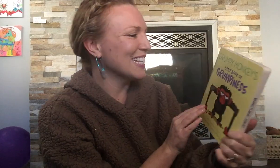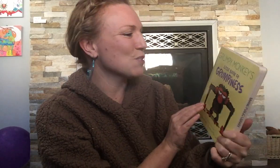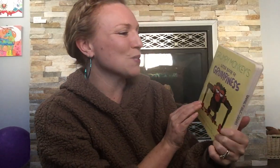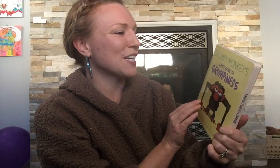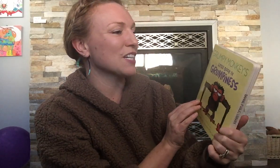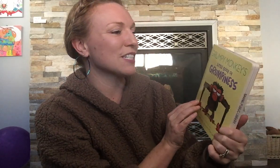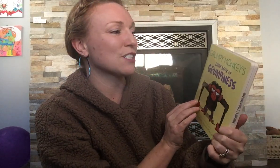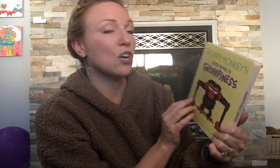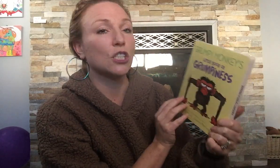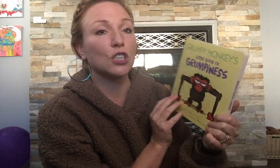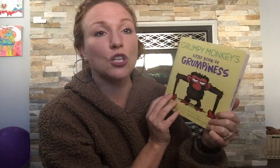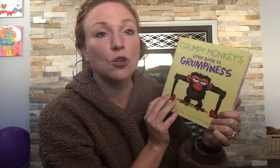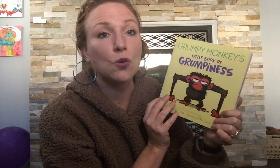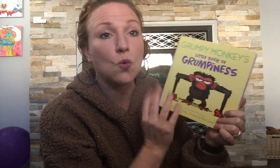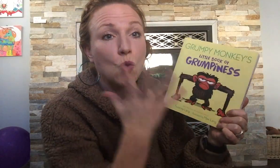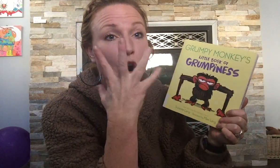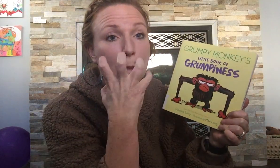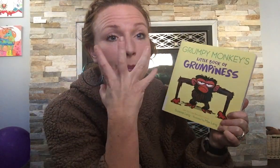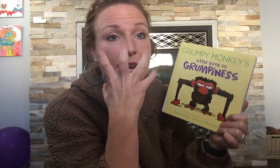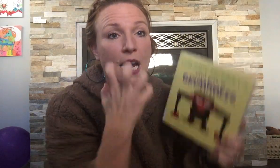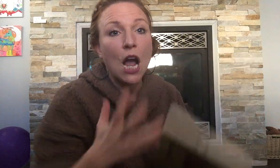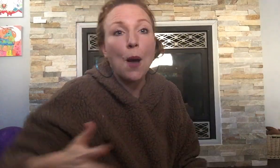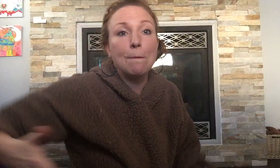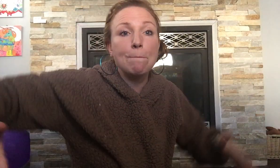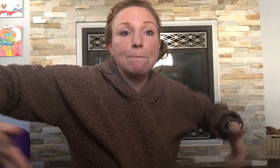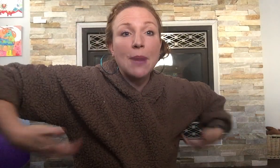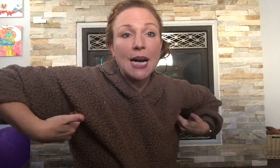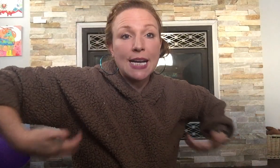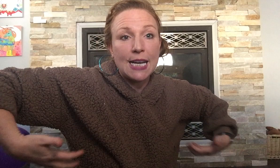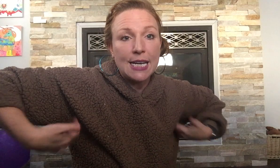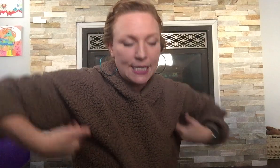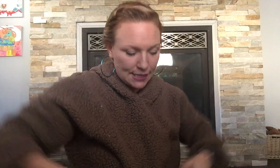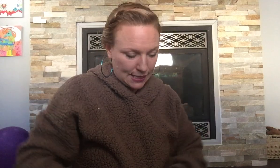This book here is called Grumpy Monkey's